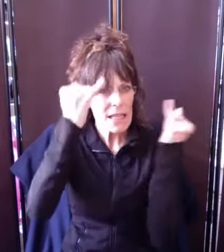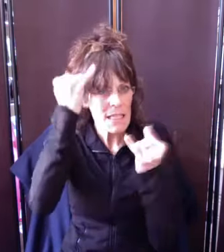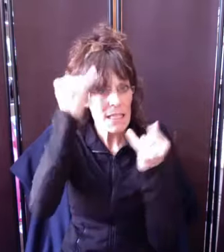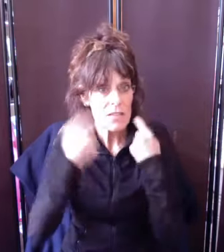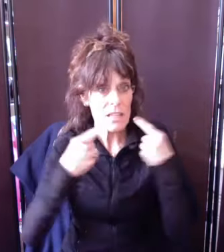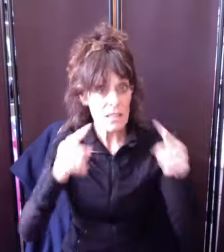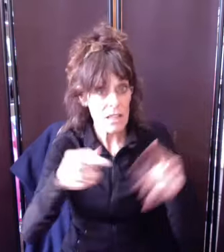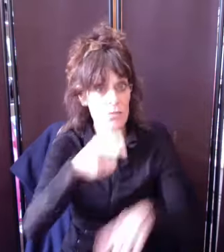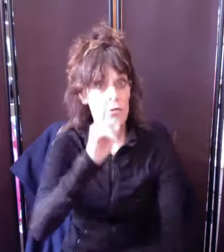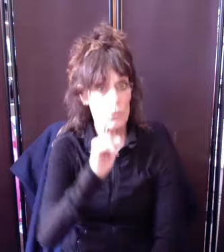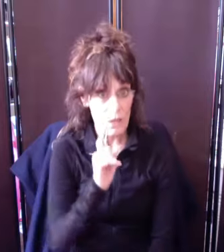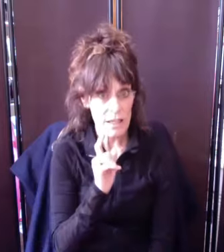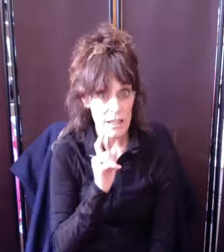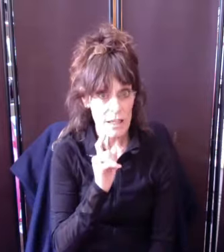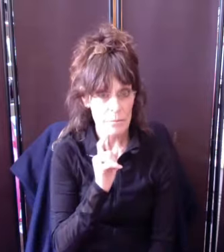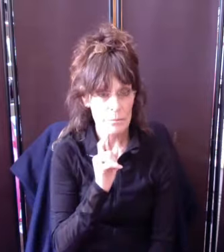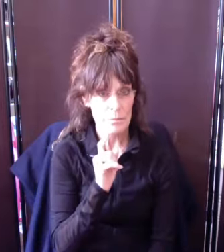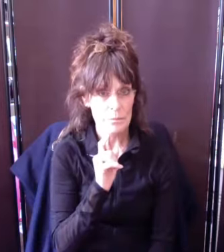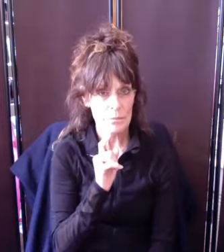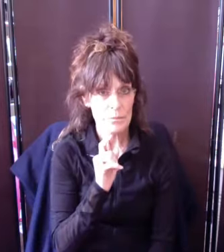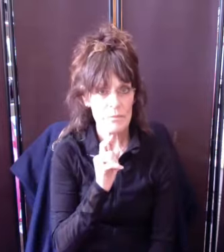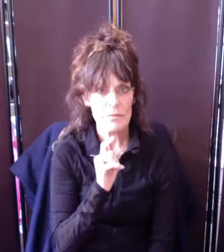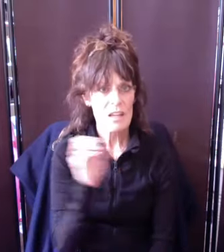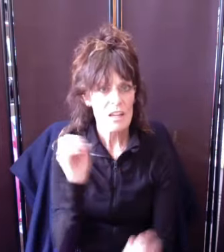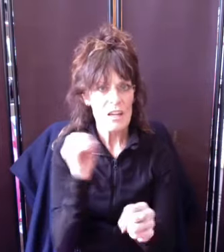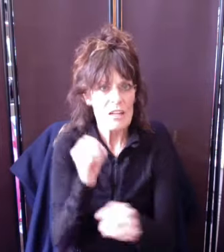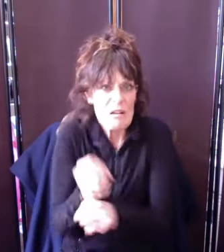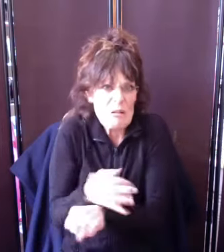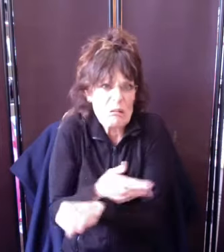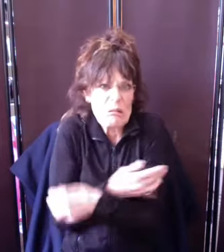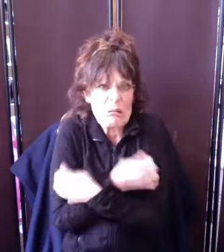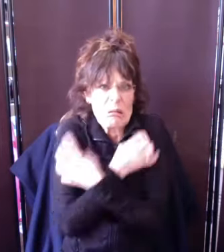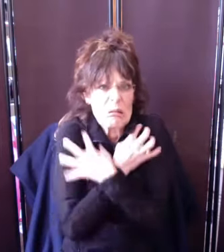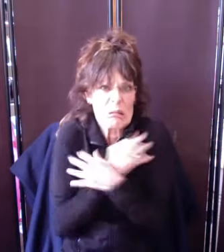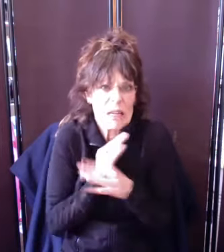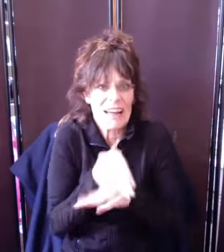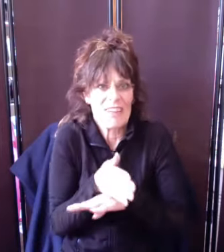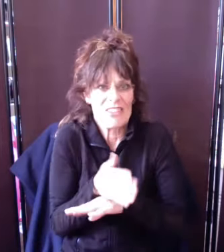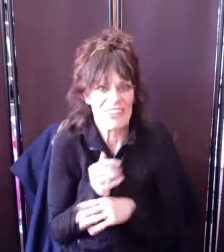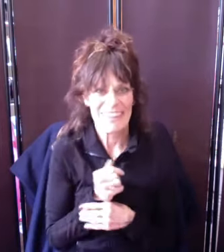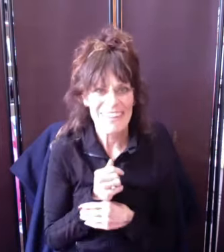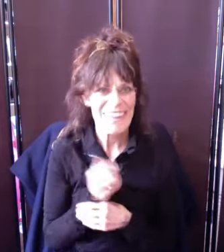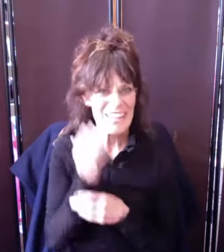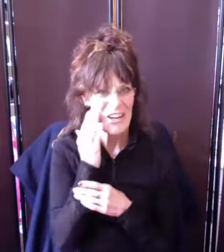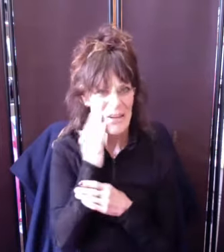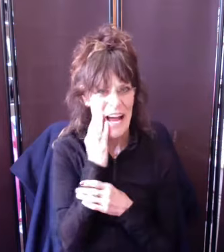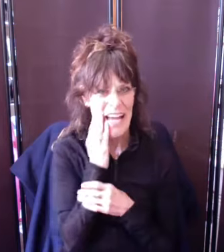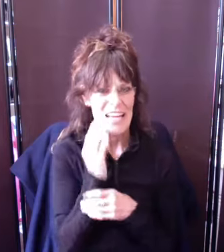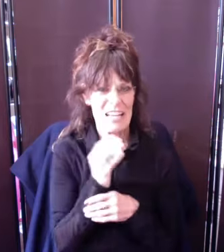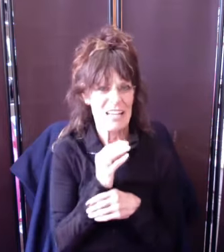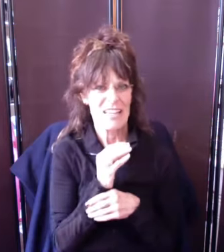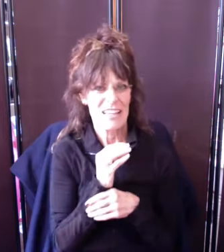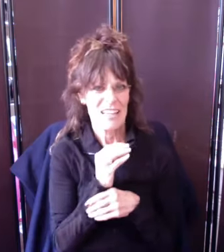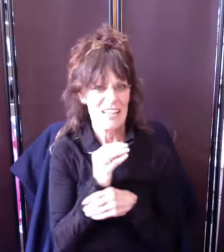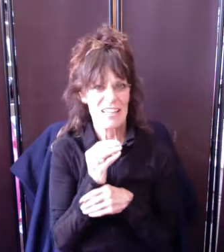drinking is no creepy crawlies 3 days after, right? That's my idea of social drinking. I don't know. Nobody's told me. I don't know that everybody else